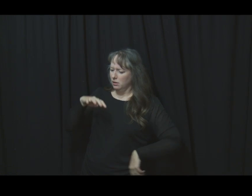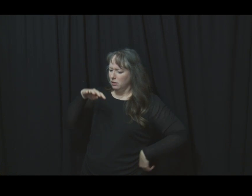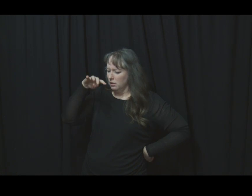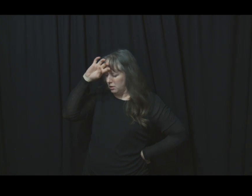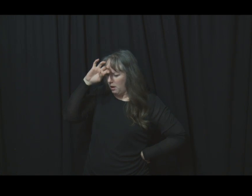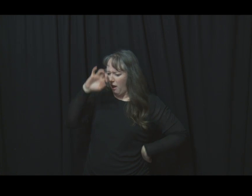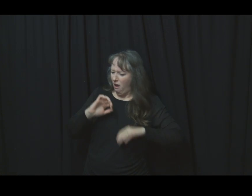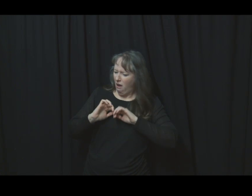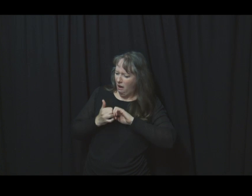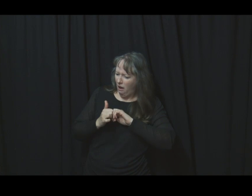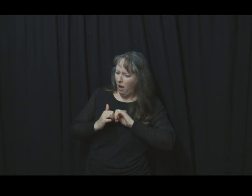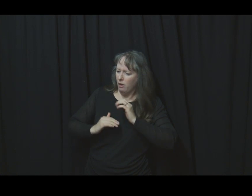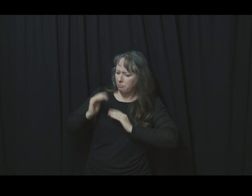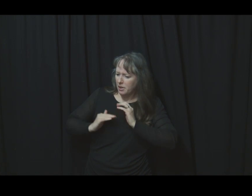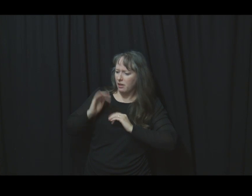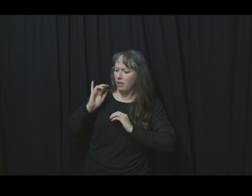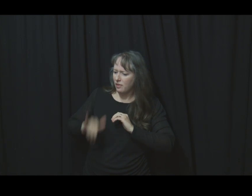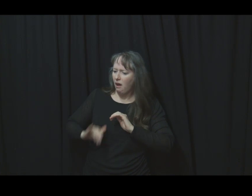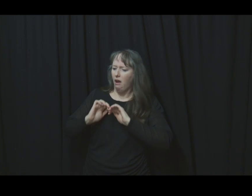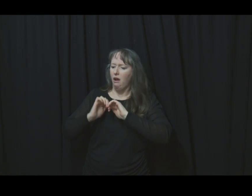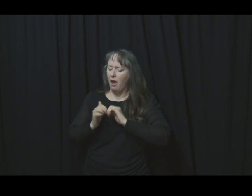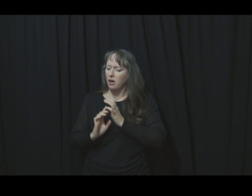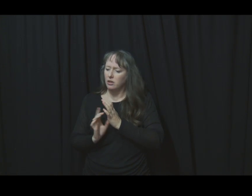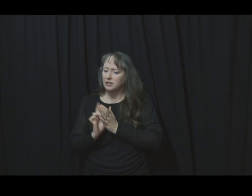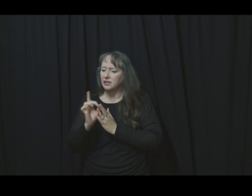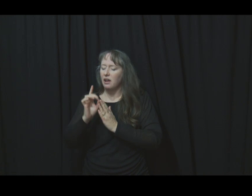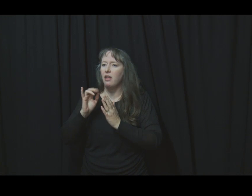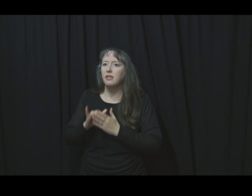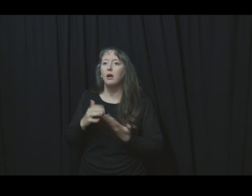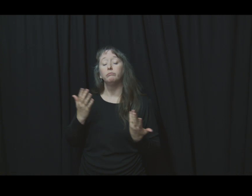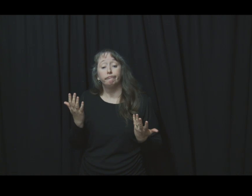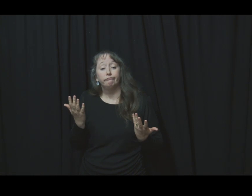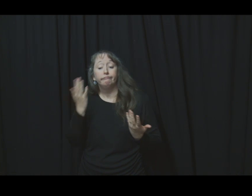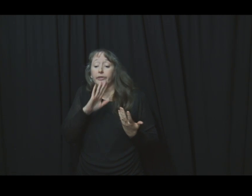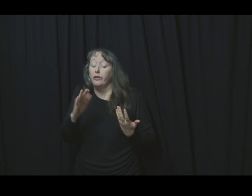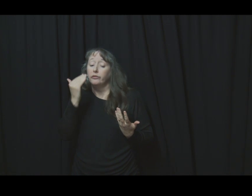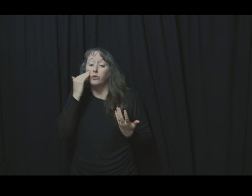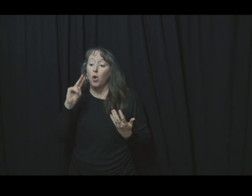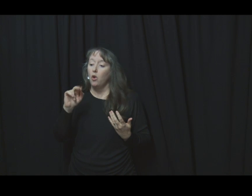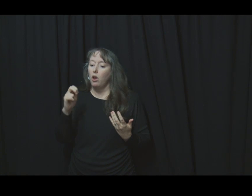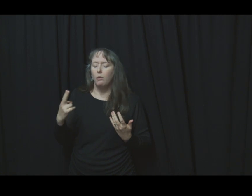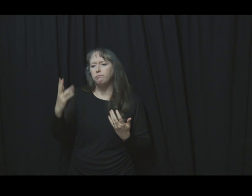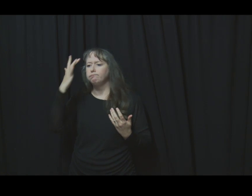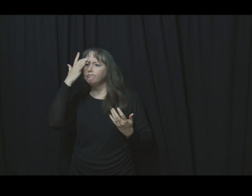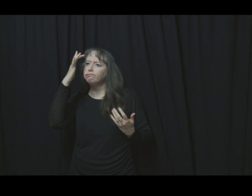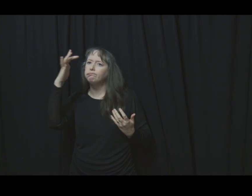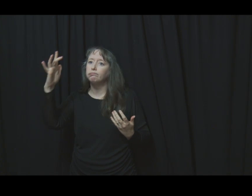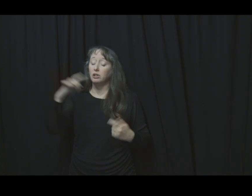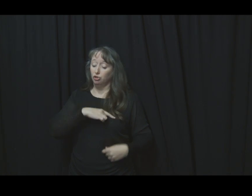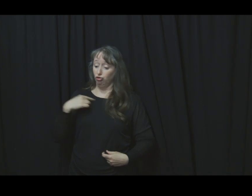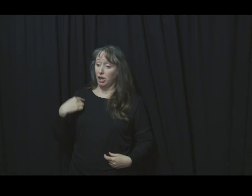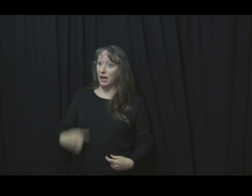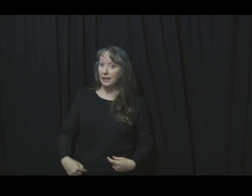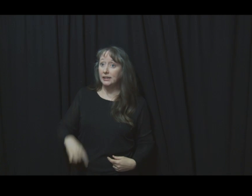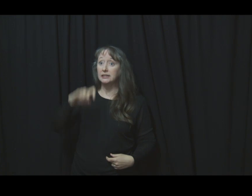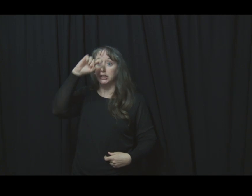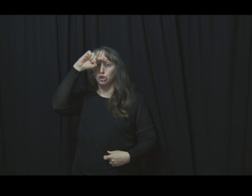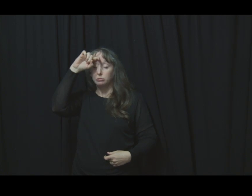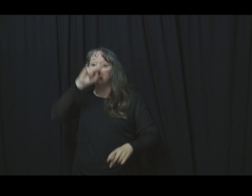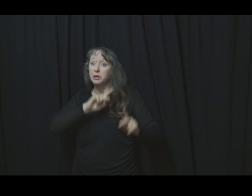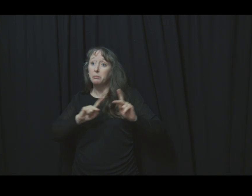how they did some of the things that they did. Who says Noah couldn't build a big boat? By the way, the Chinese and the Egyptians built boats. In fact, some of our